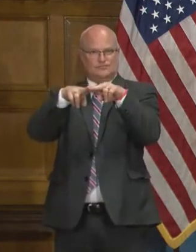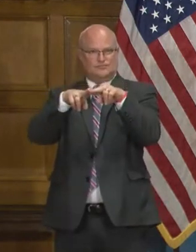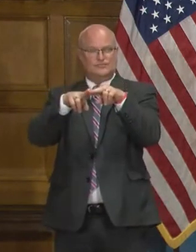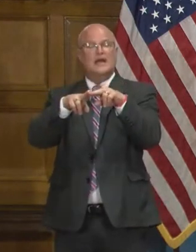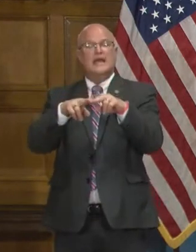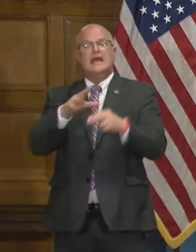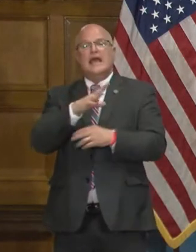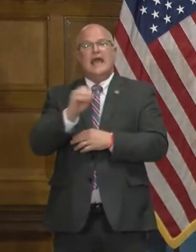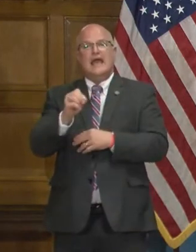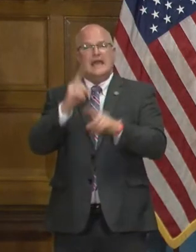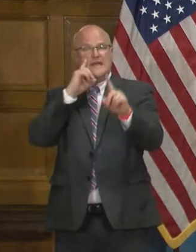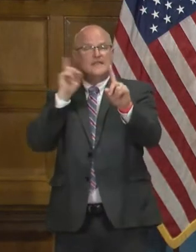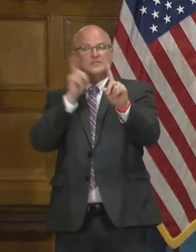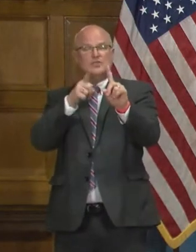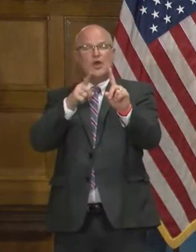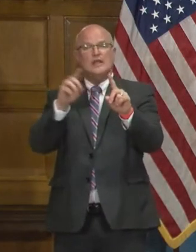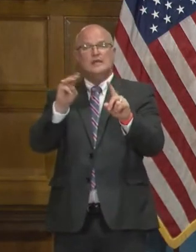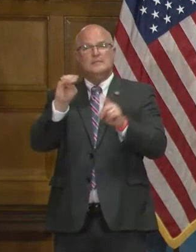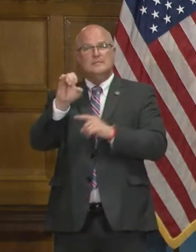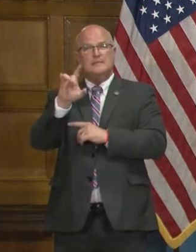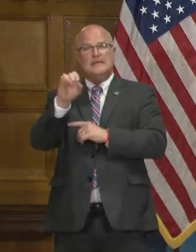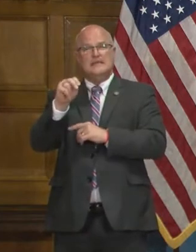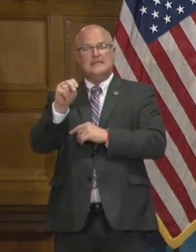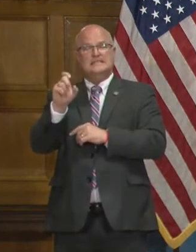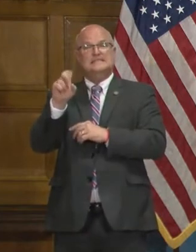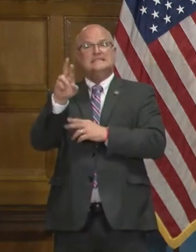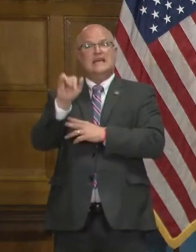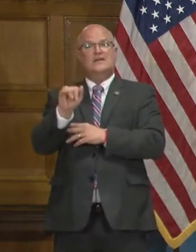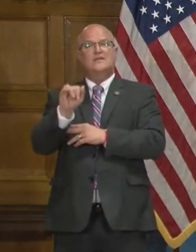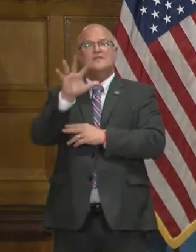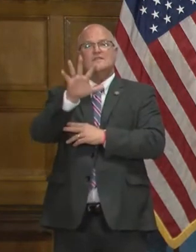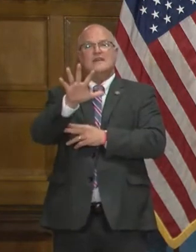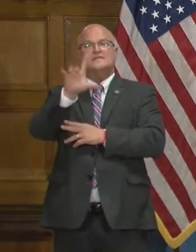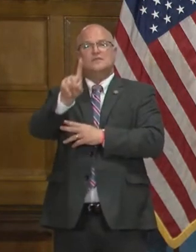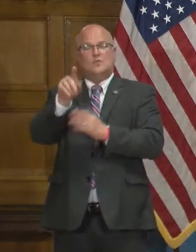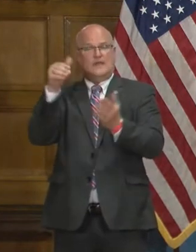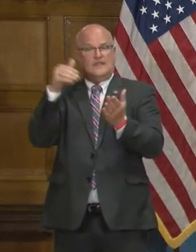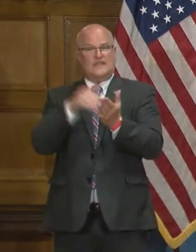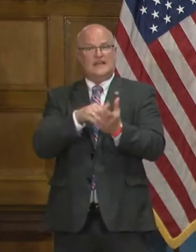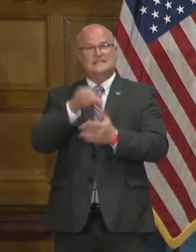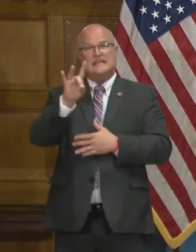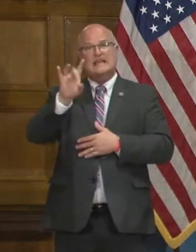will raise the target median salary for the state to